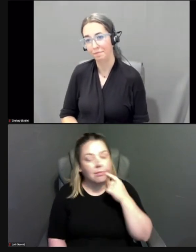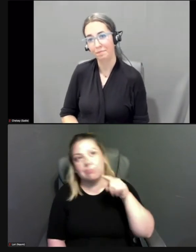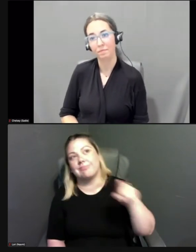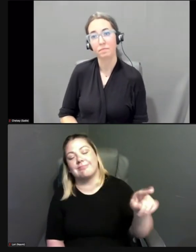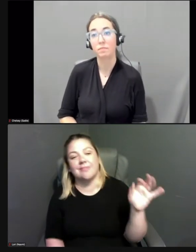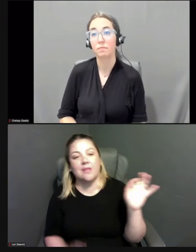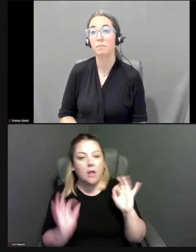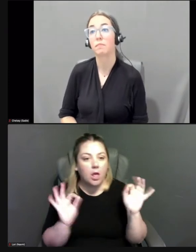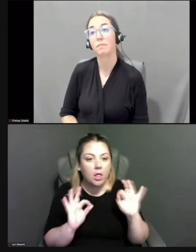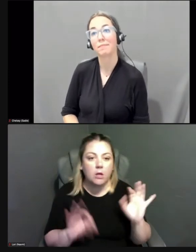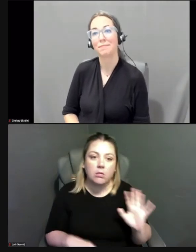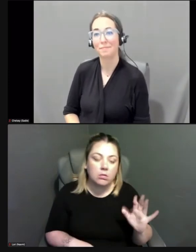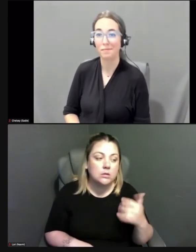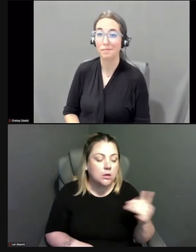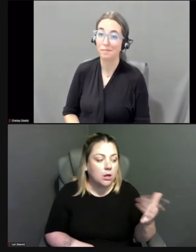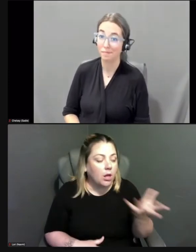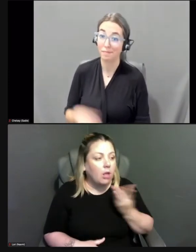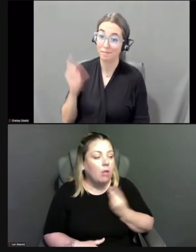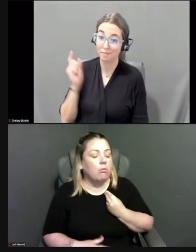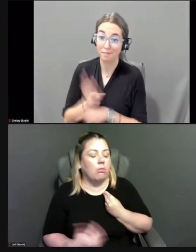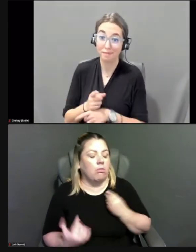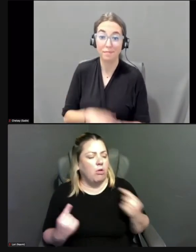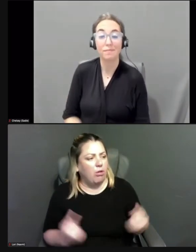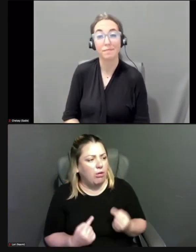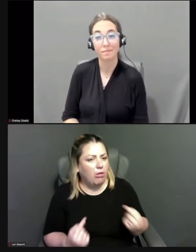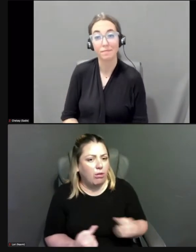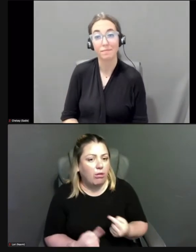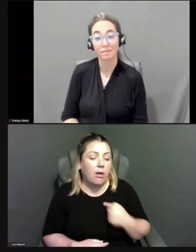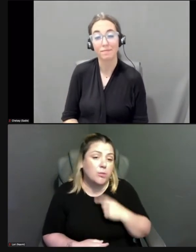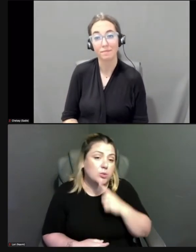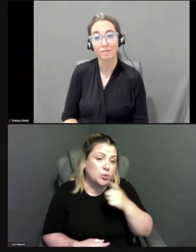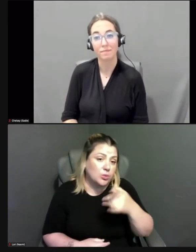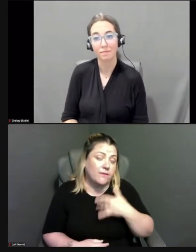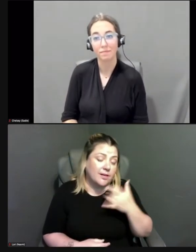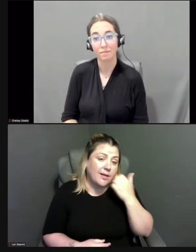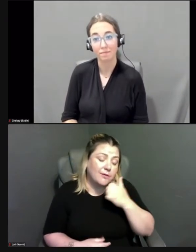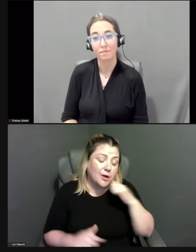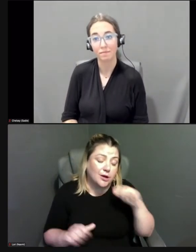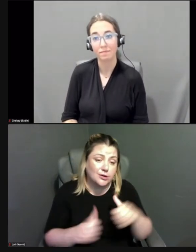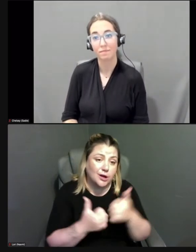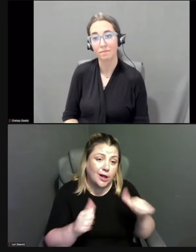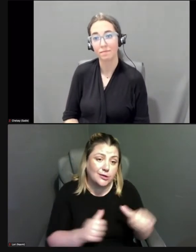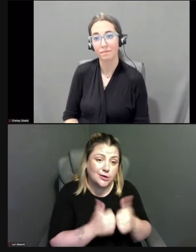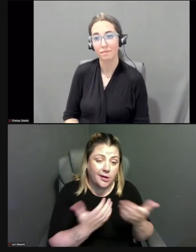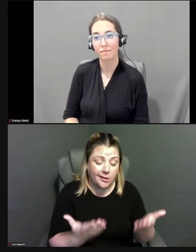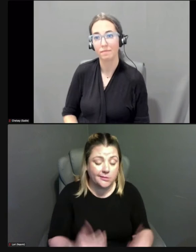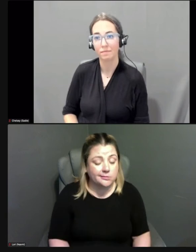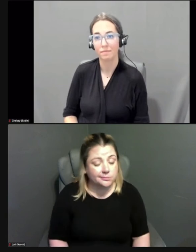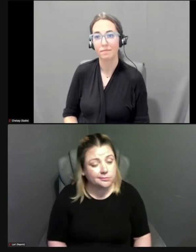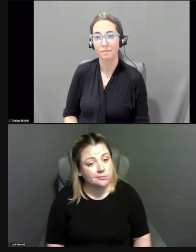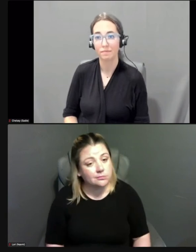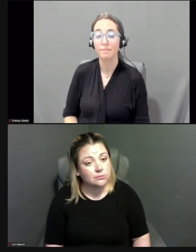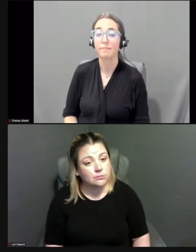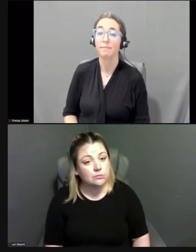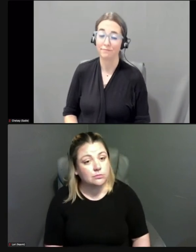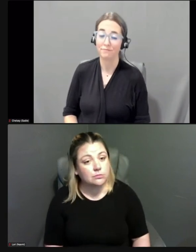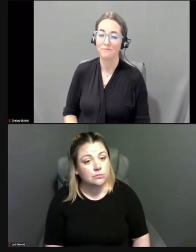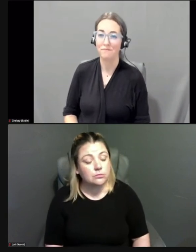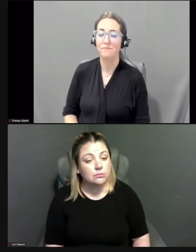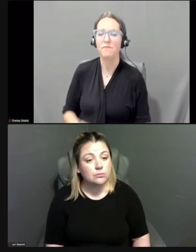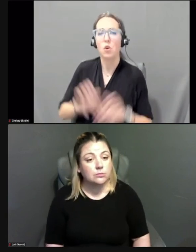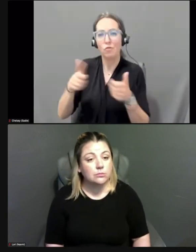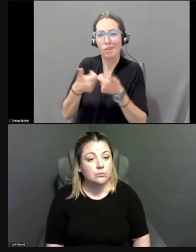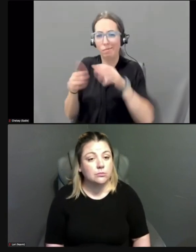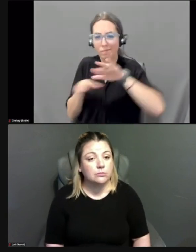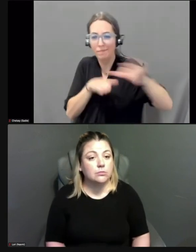So yeah, I'm sure that's challenging. Yeah. What do you think is the most rewarding thing? I mean, obviously this